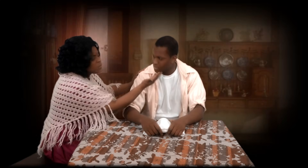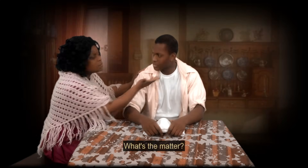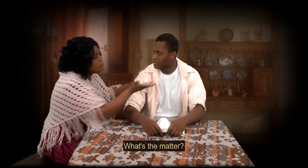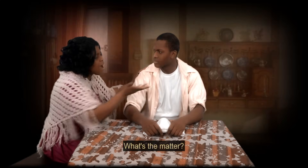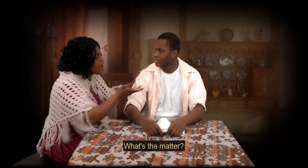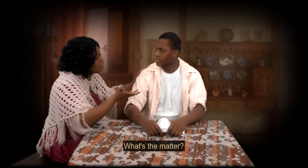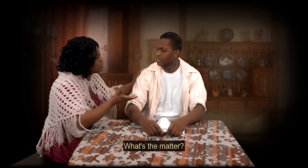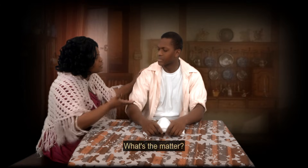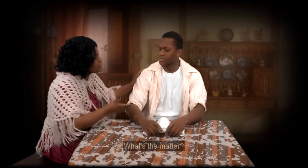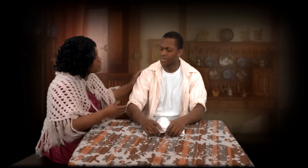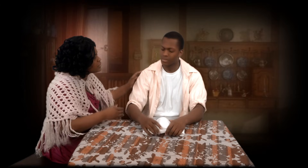What's the matter?